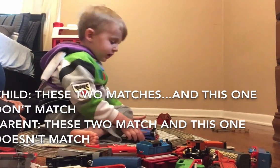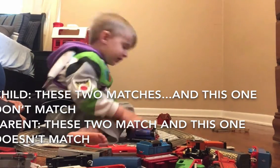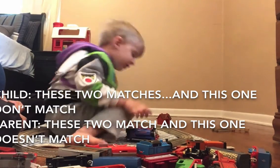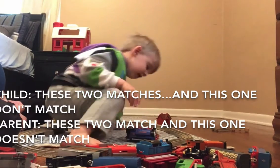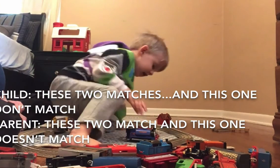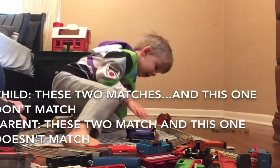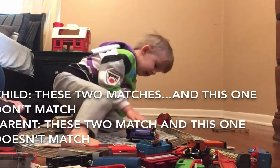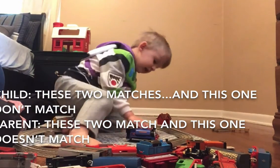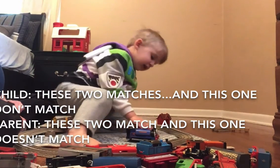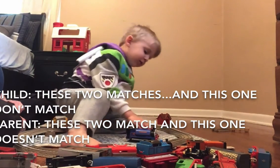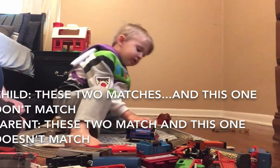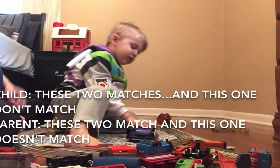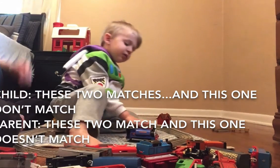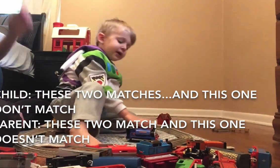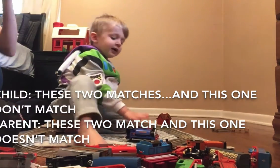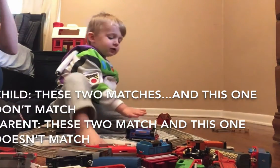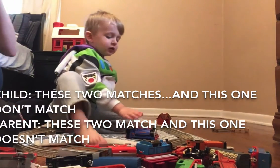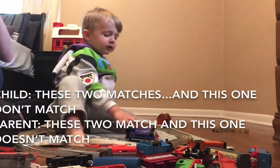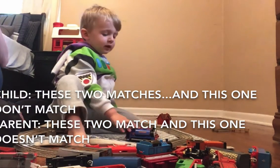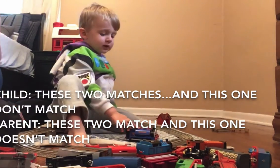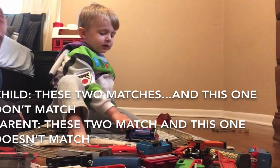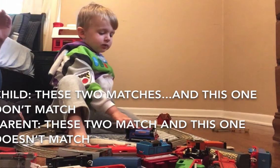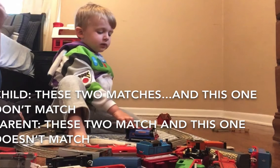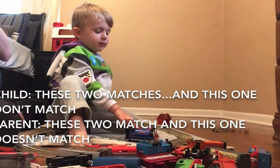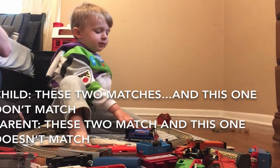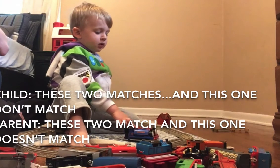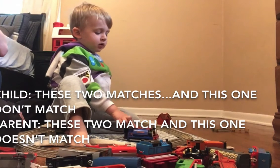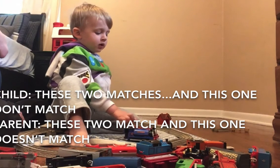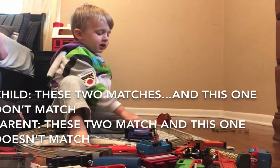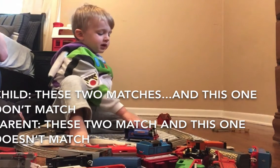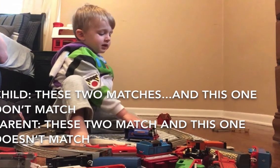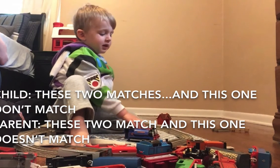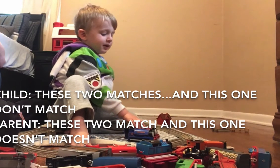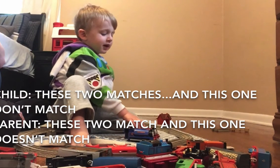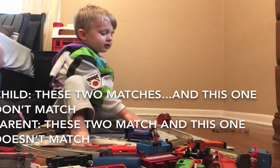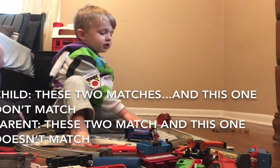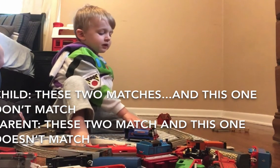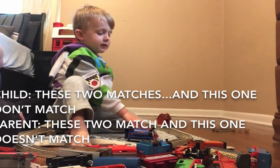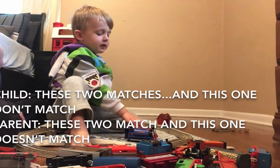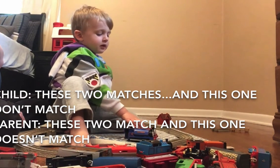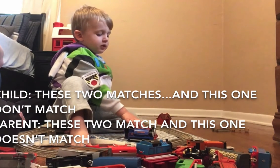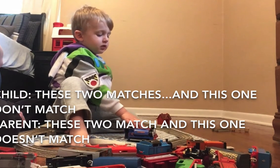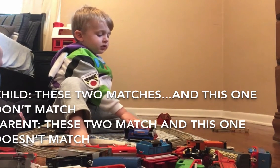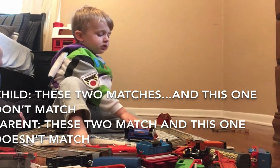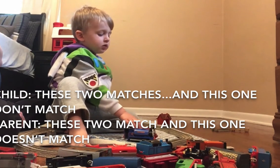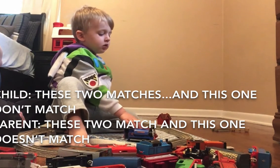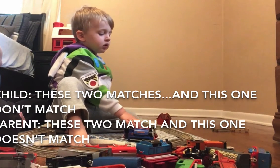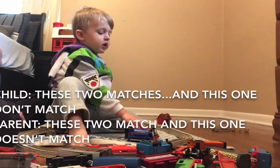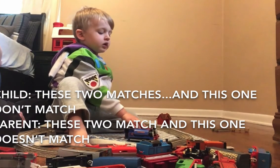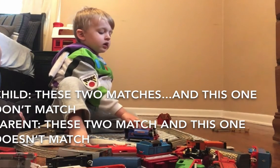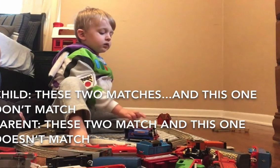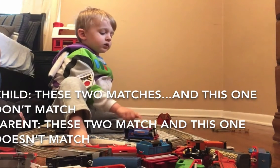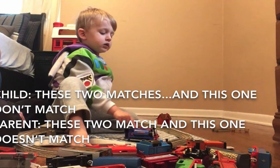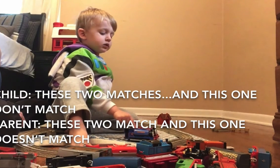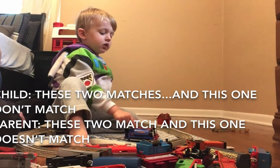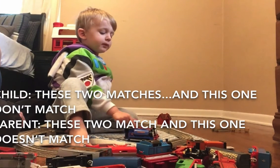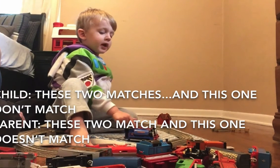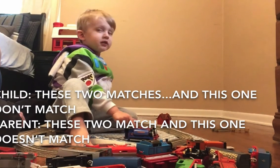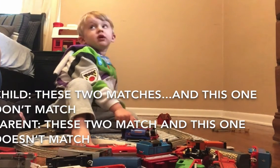and these 2 matches, and this one is blue, and these matches too, and this one don't match